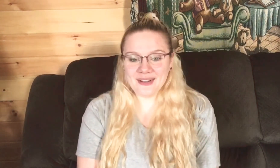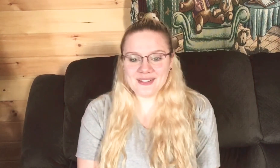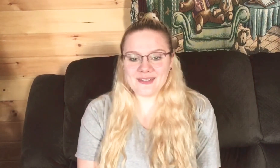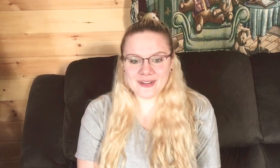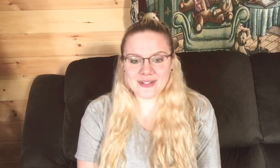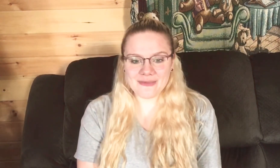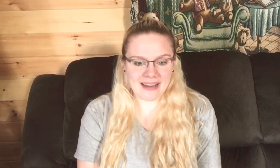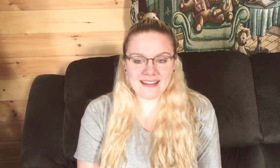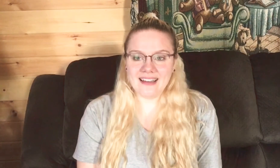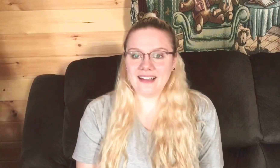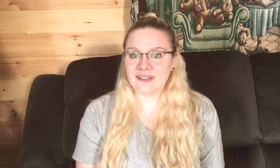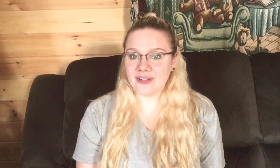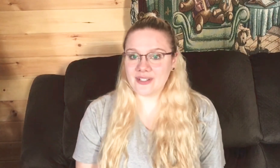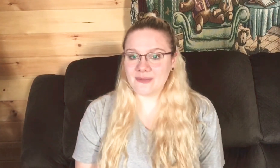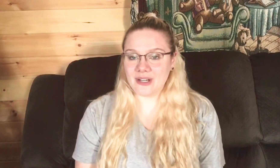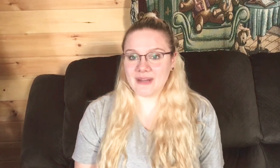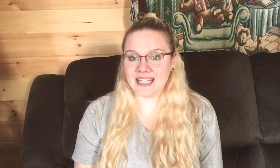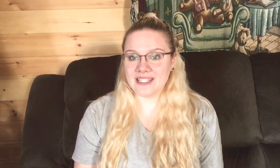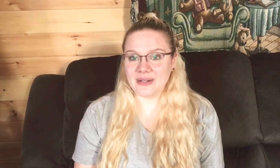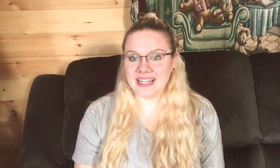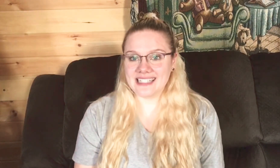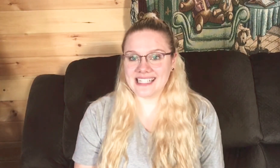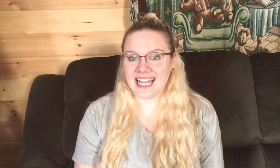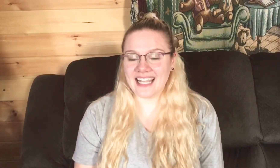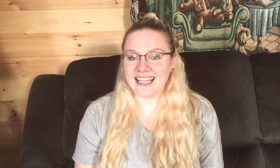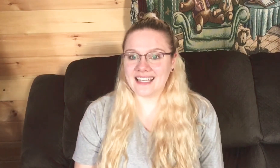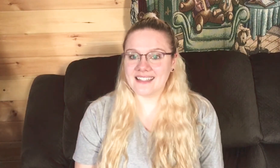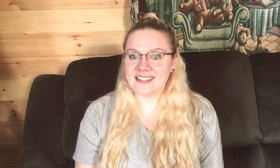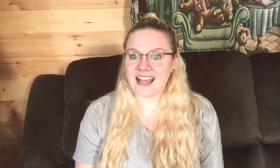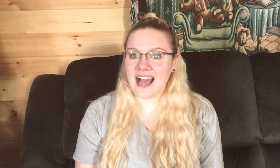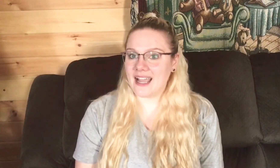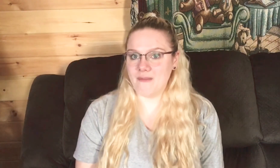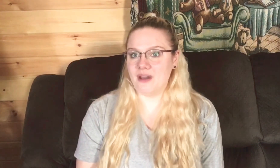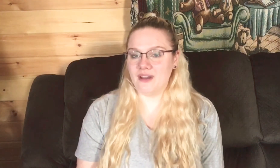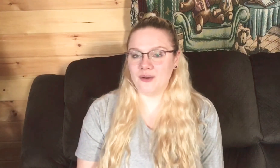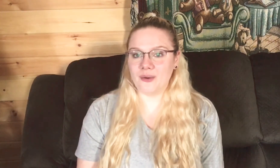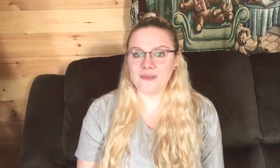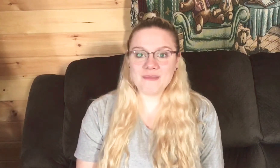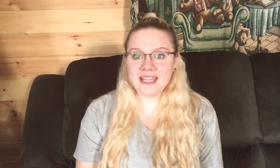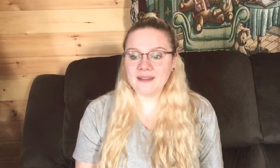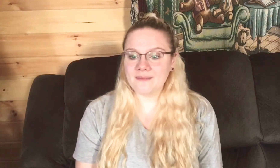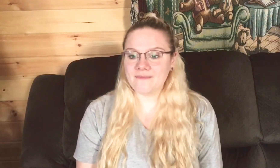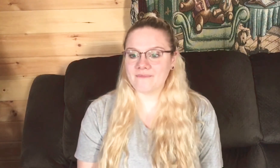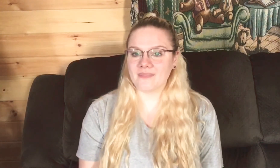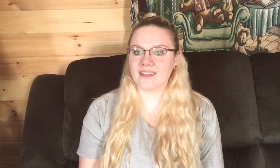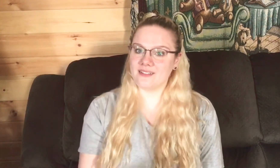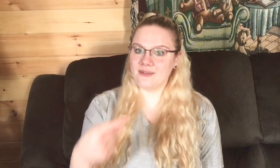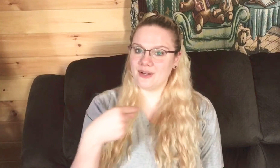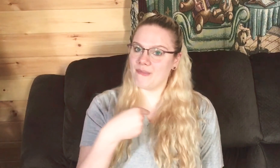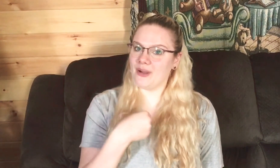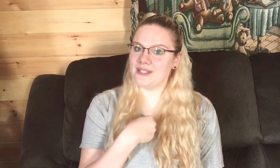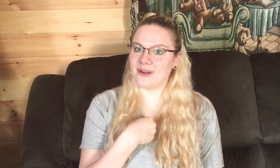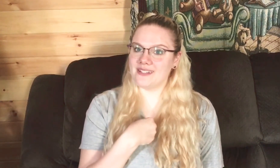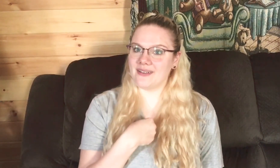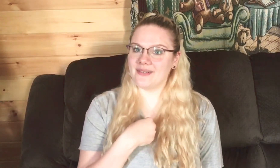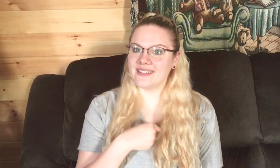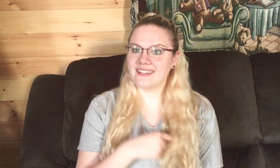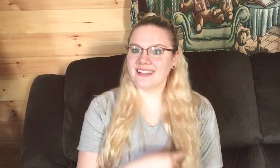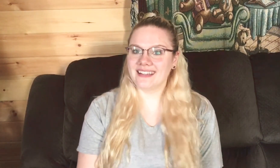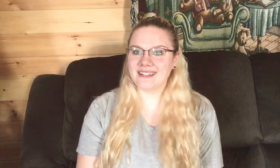Here's the first one. The first word we need to know how to sign is I'm or me. We're going to point to ourselves.